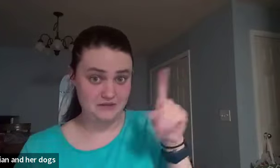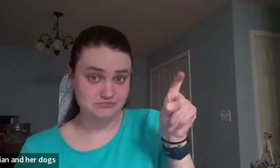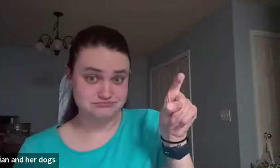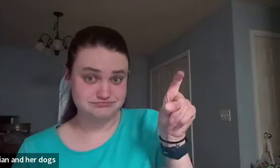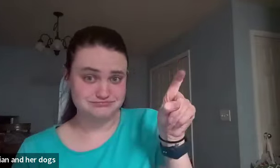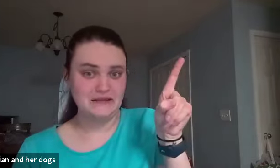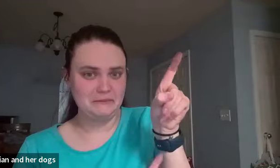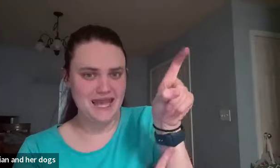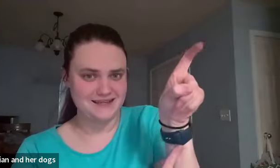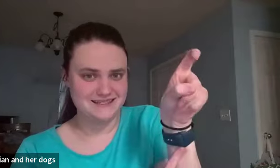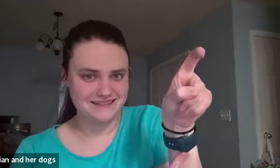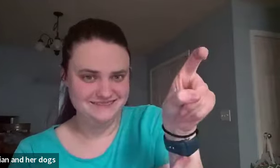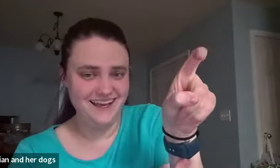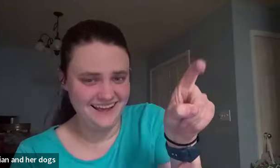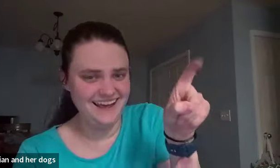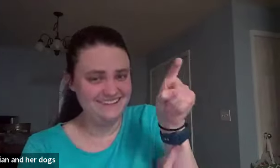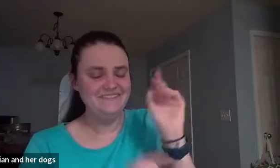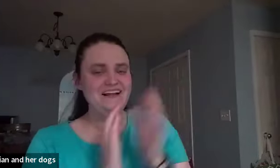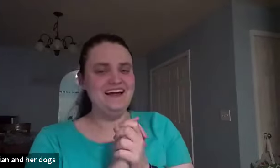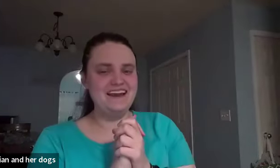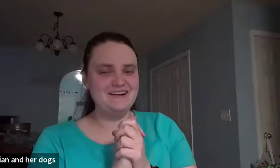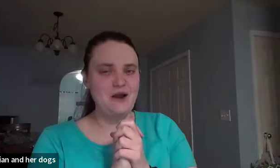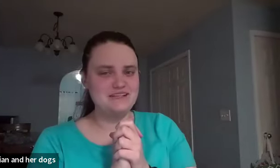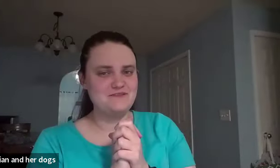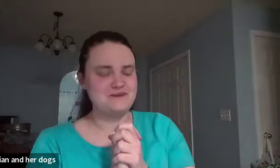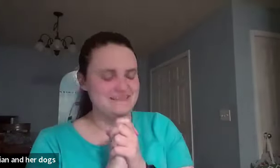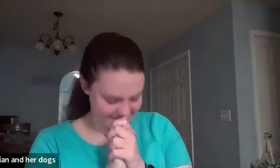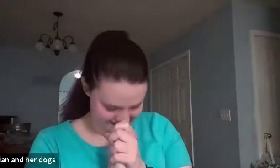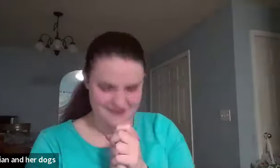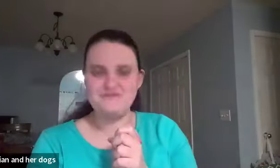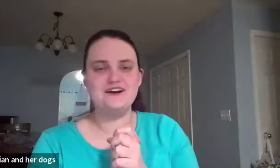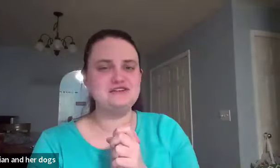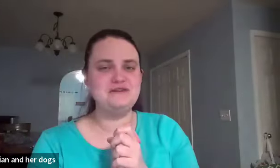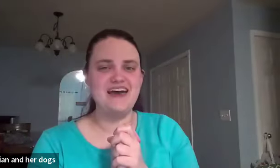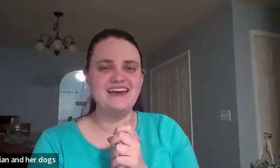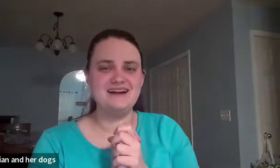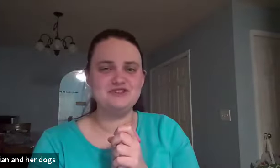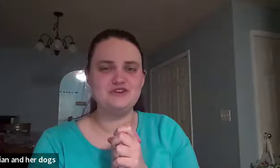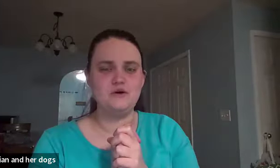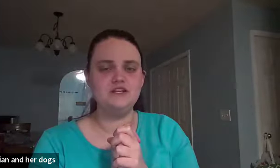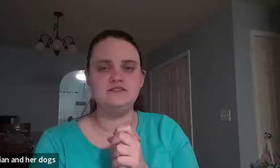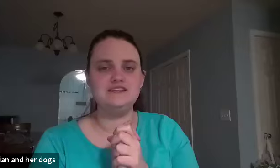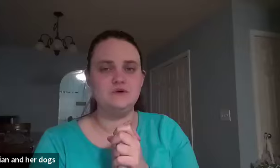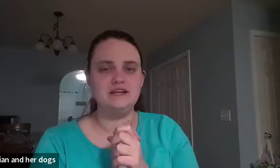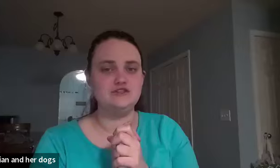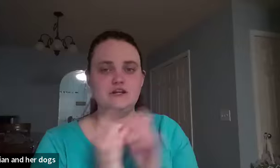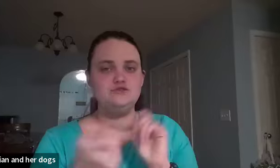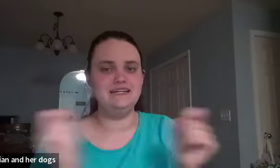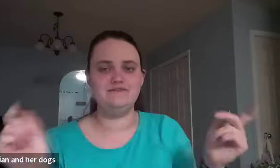have, like me asking. And I caught myself and I went, man, I have not shown them that. And I'm sure they're going, this woman is throwing 20 different